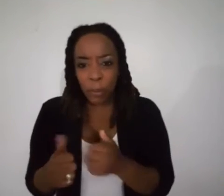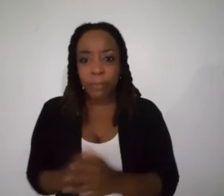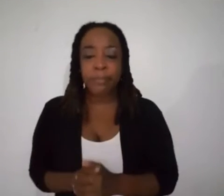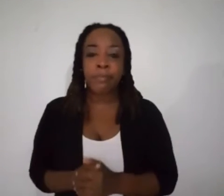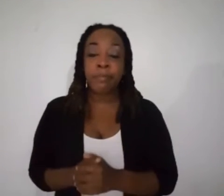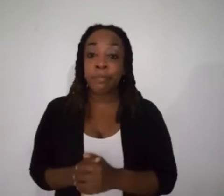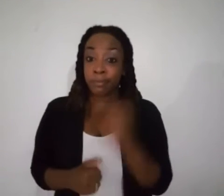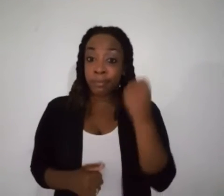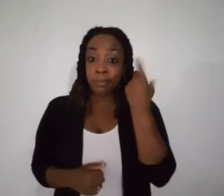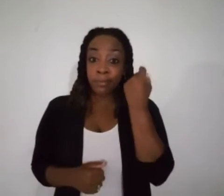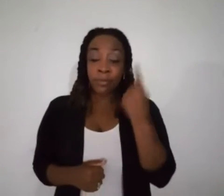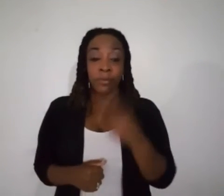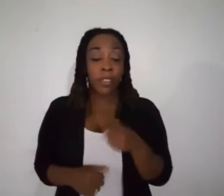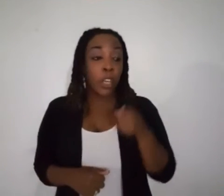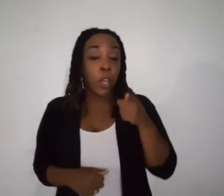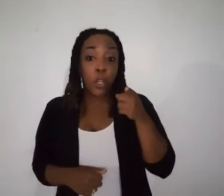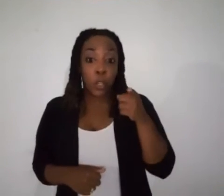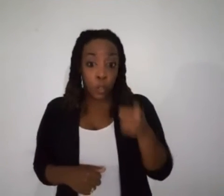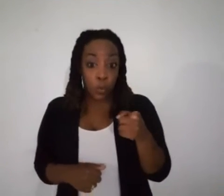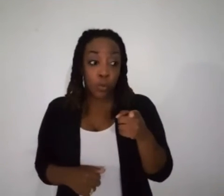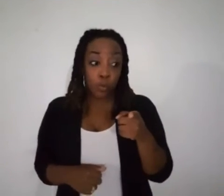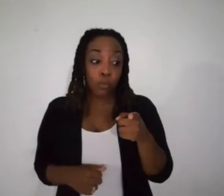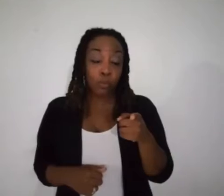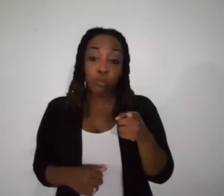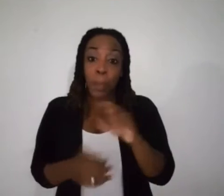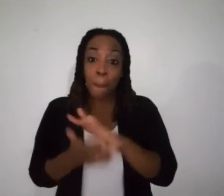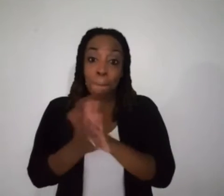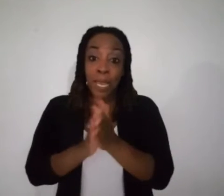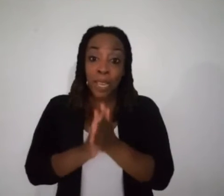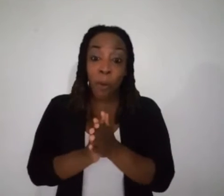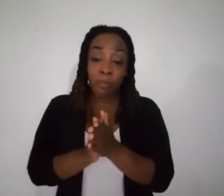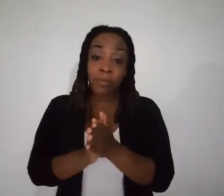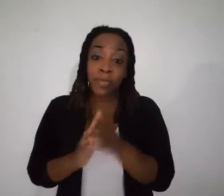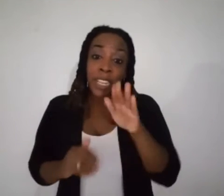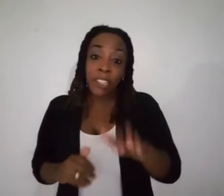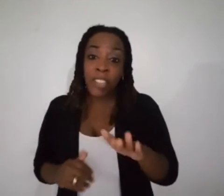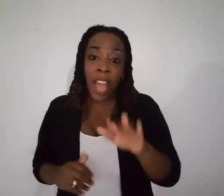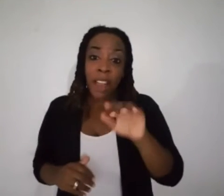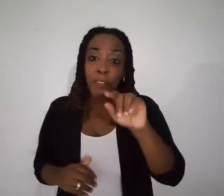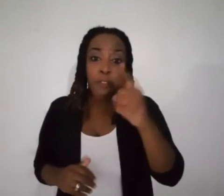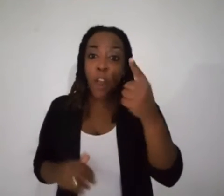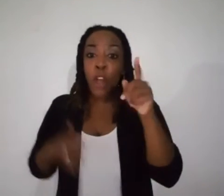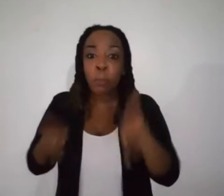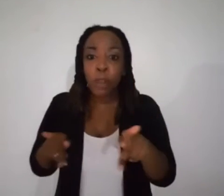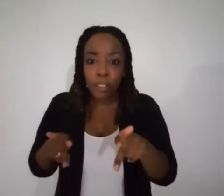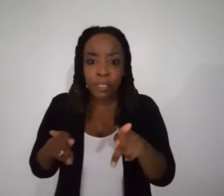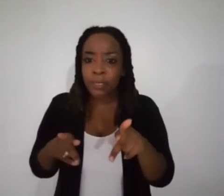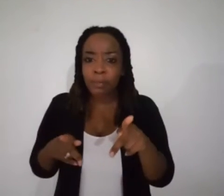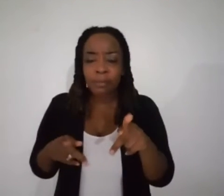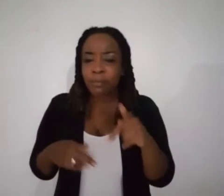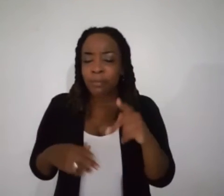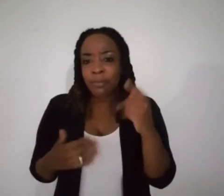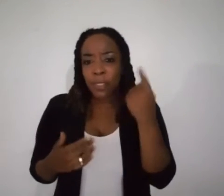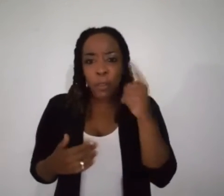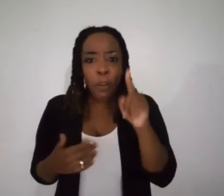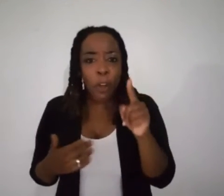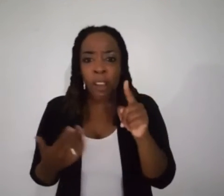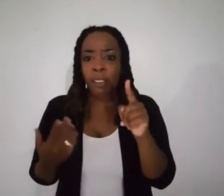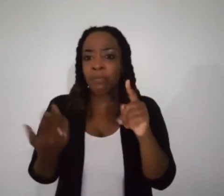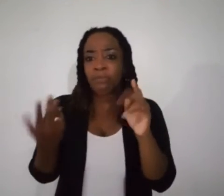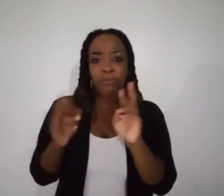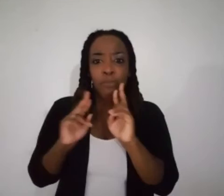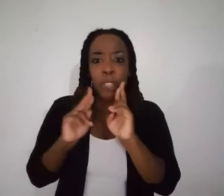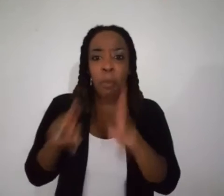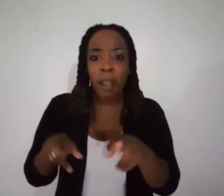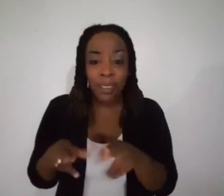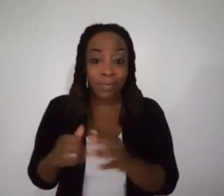And you might not have known this, but you have been their first responder all the time. You have been their first responder therapist.